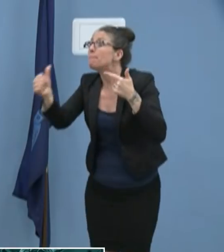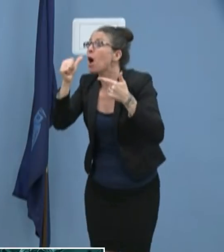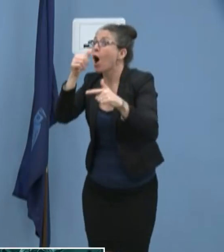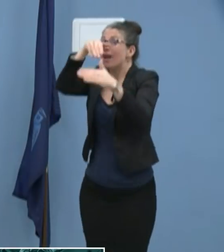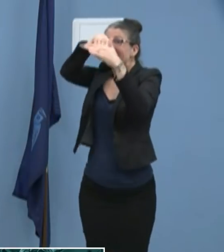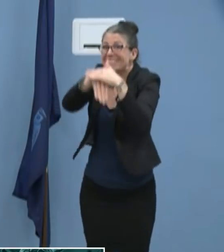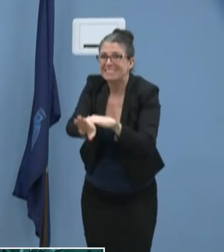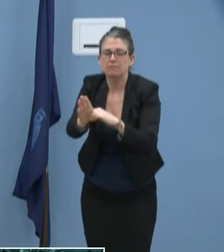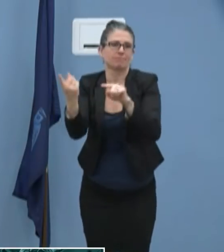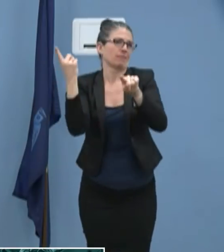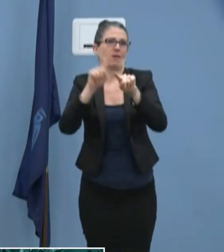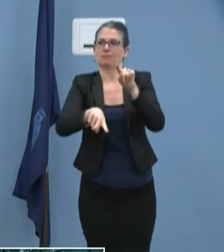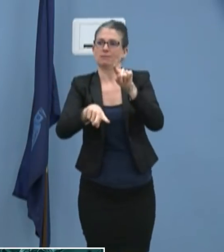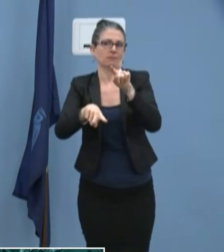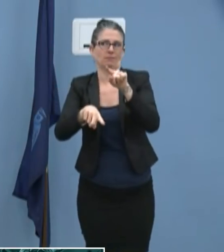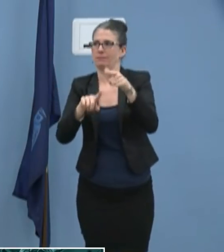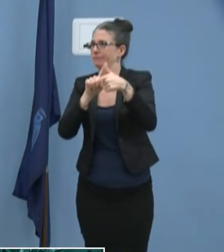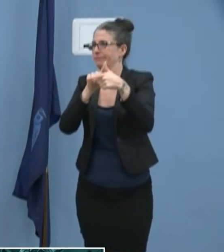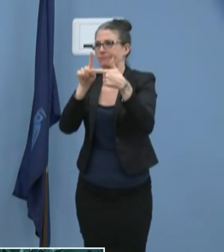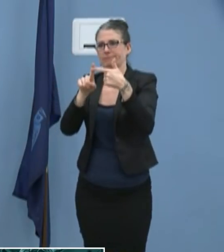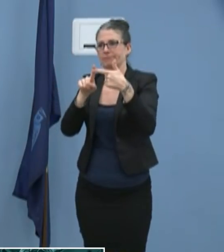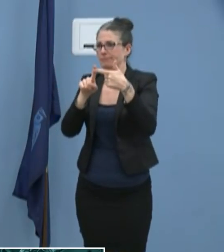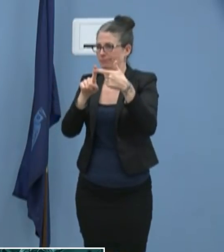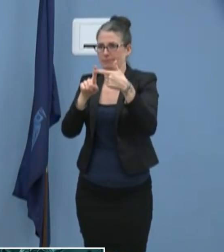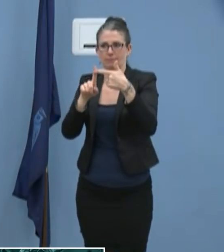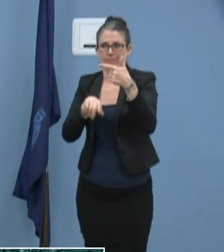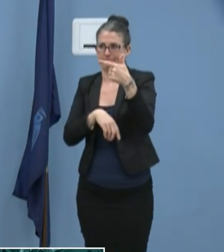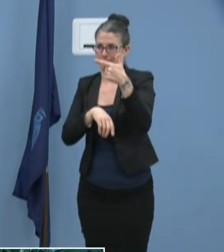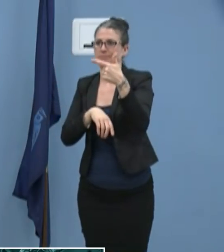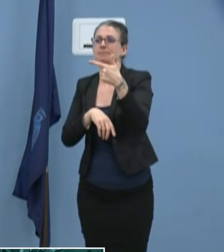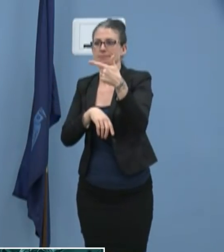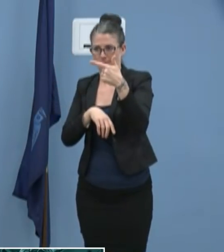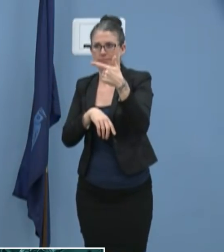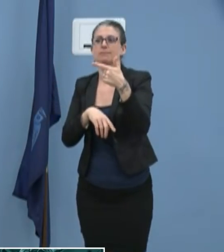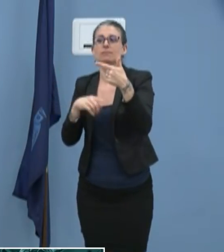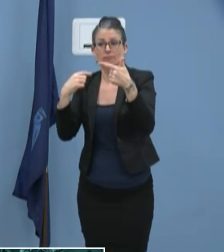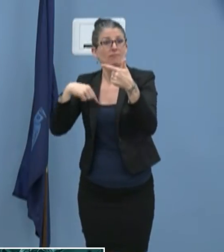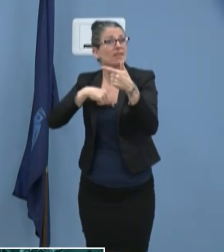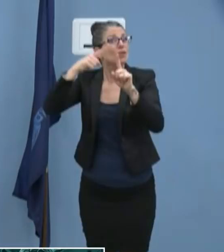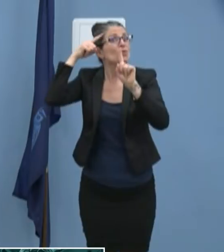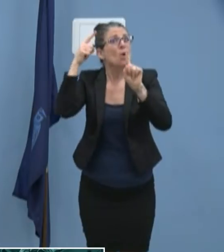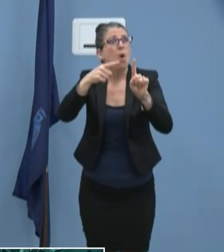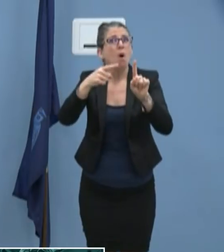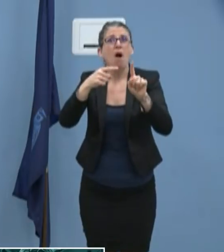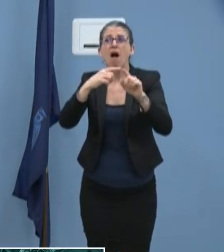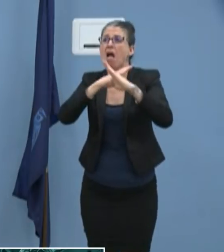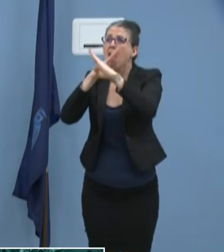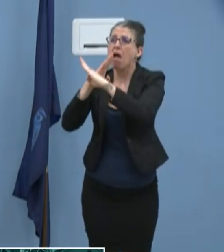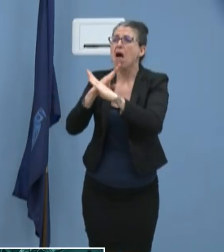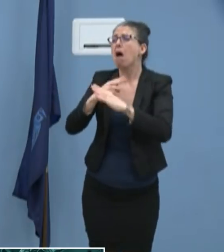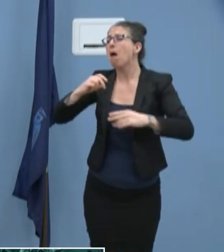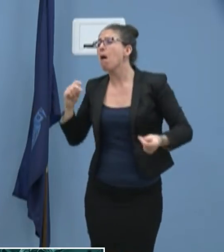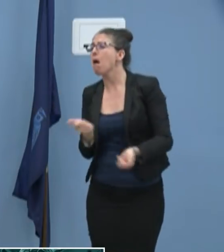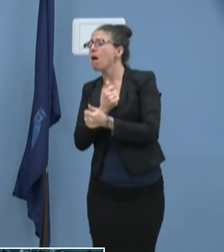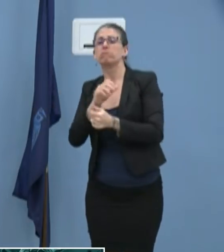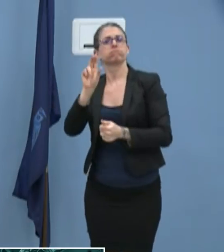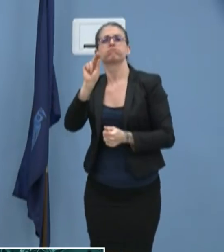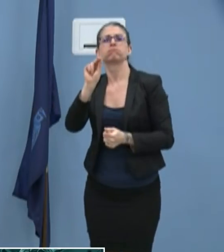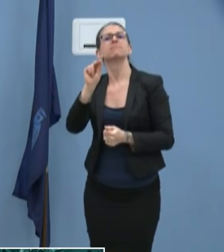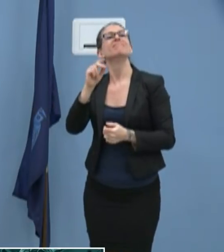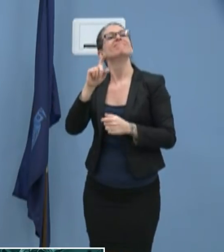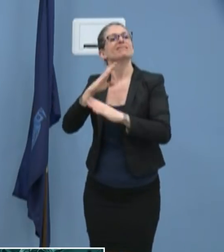this step, this aggressive step, to prevent transmission among people being in close proximity to one another.